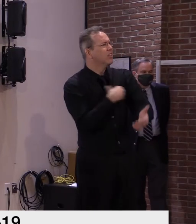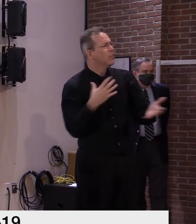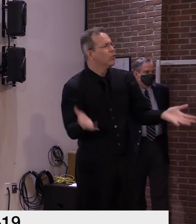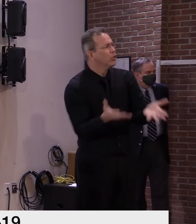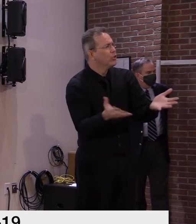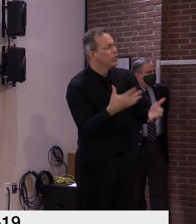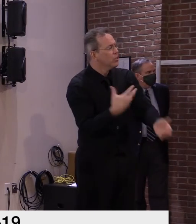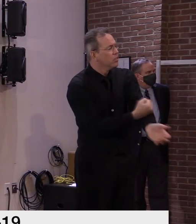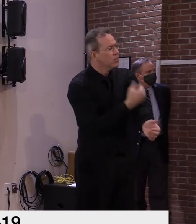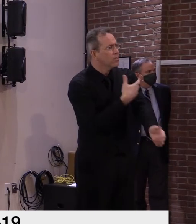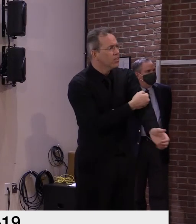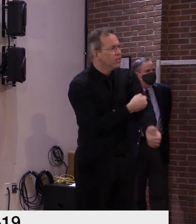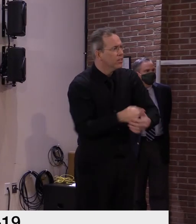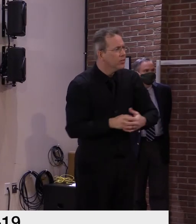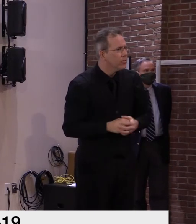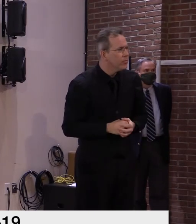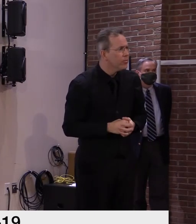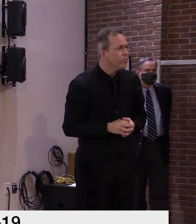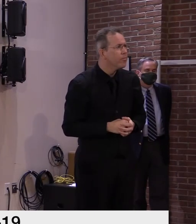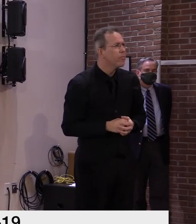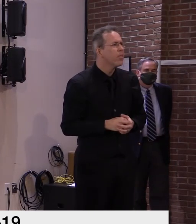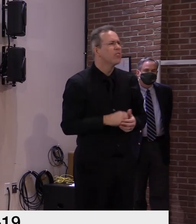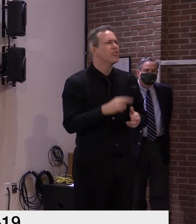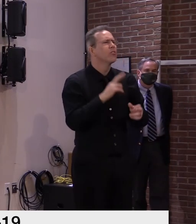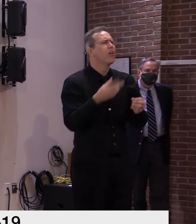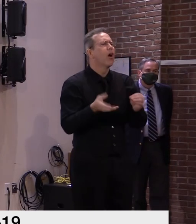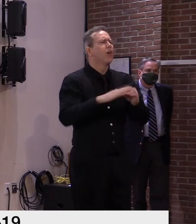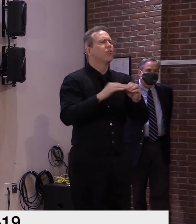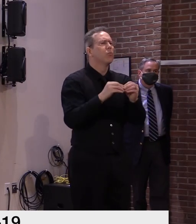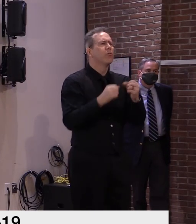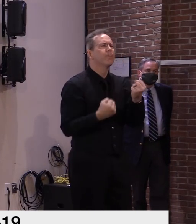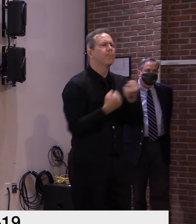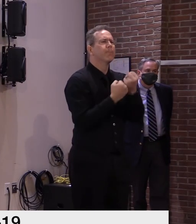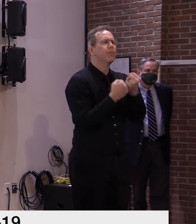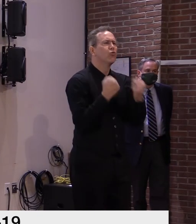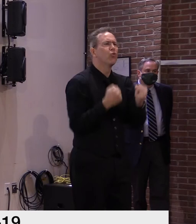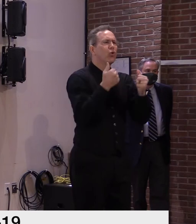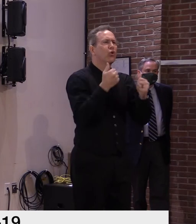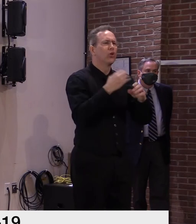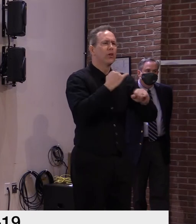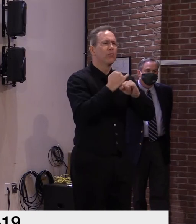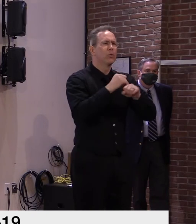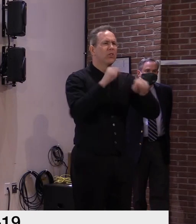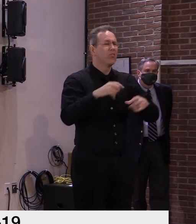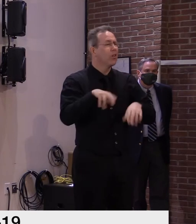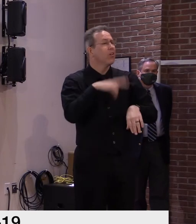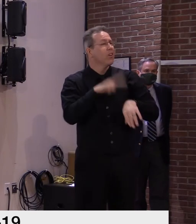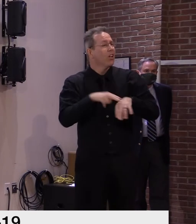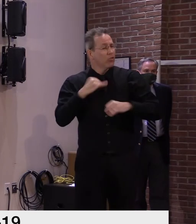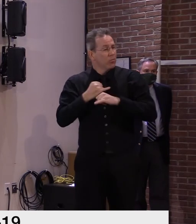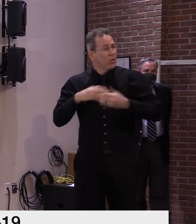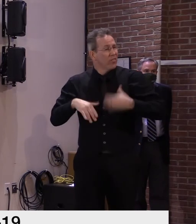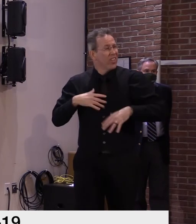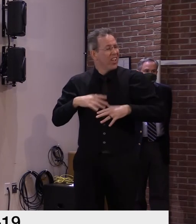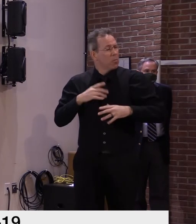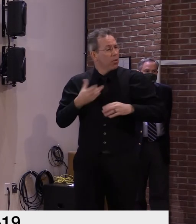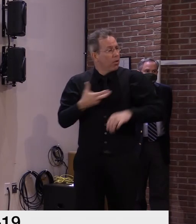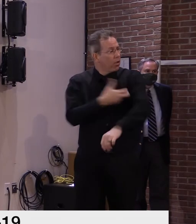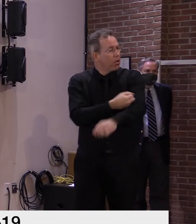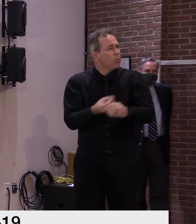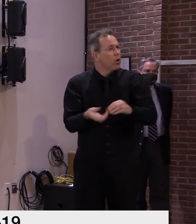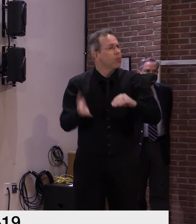that immunity as much as possible. And there's some very important data that just came out regarding from